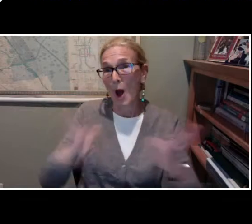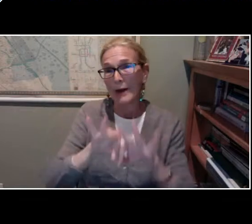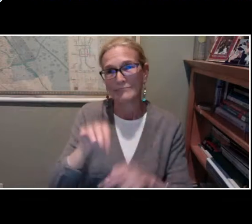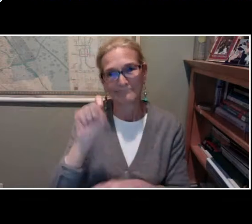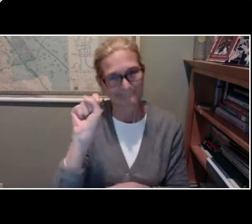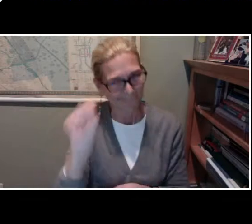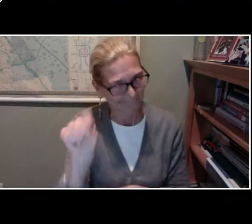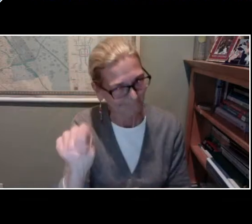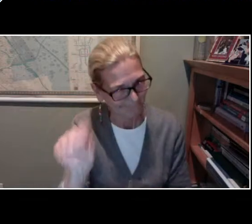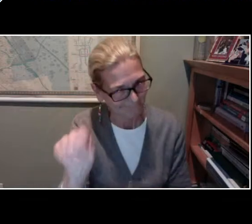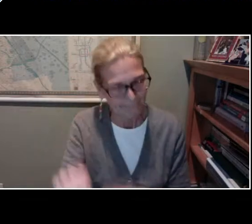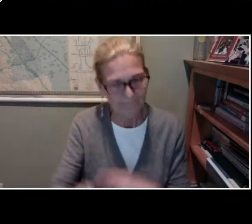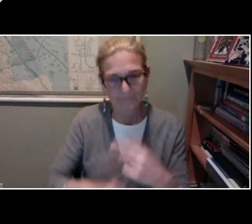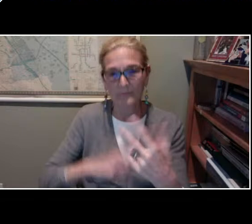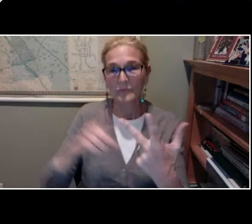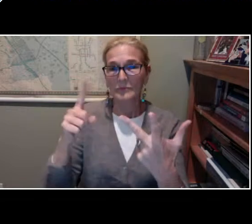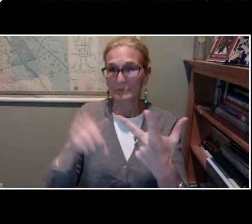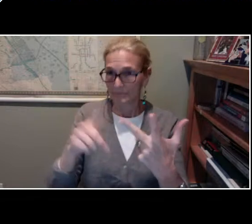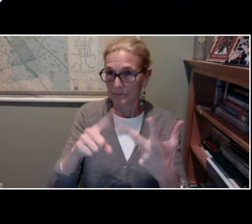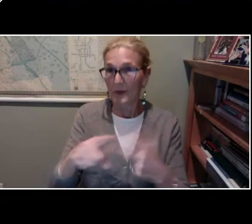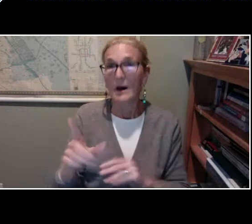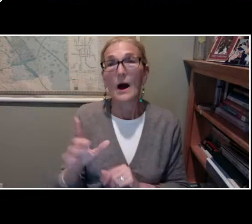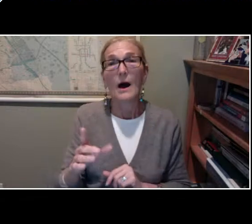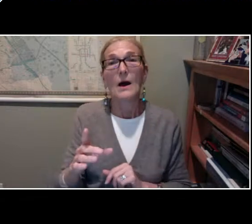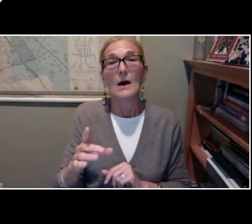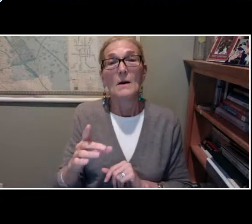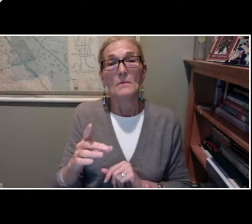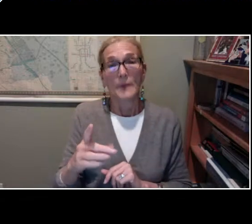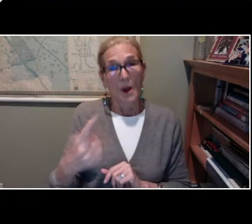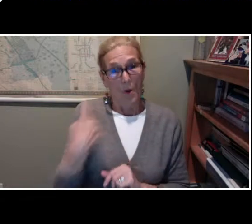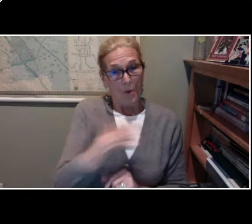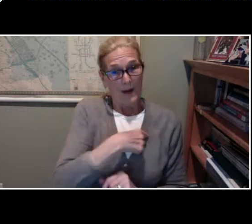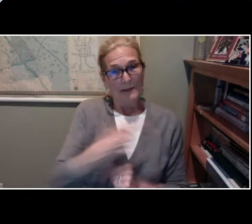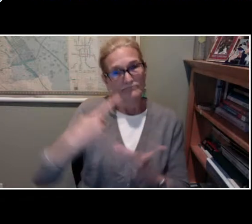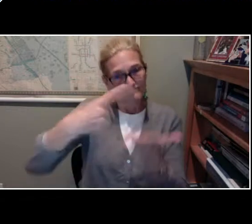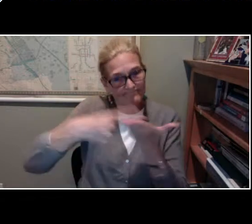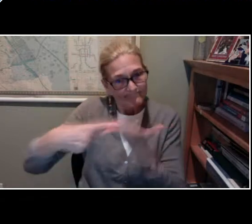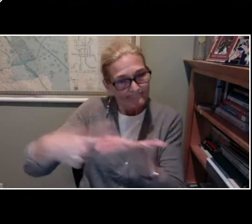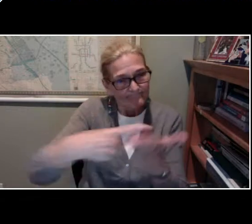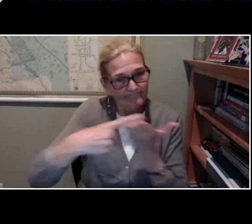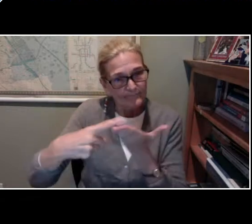discussion, and we felt that all of these topics were extremely important, of course.